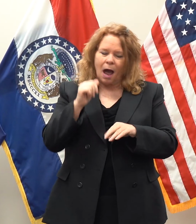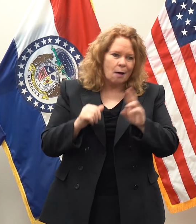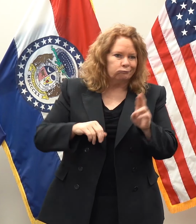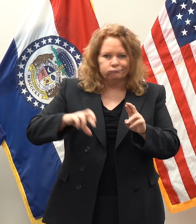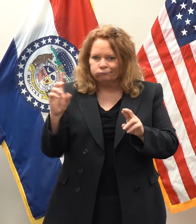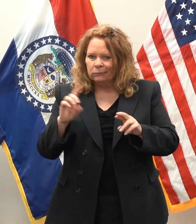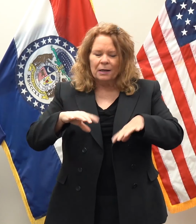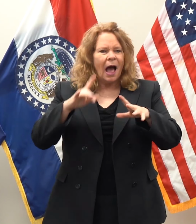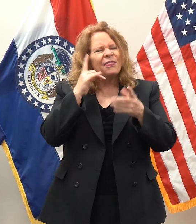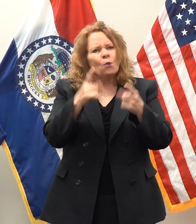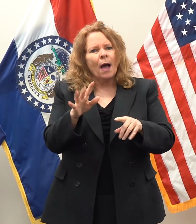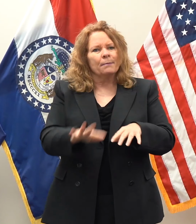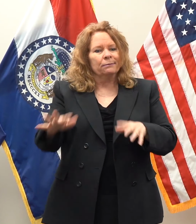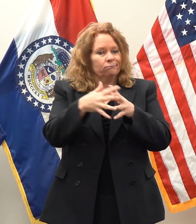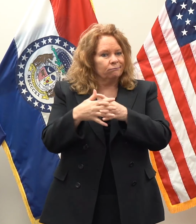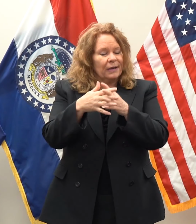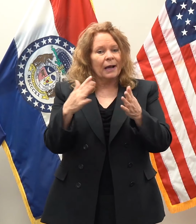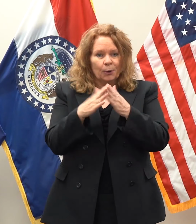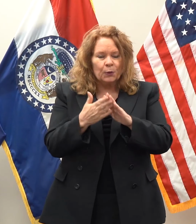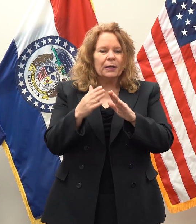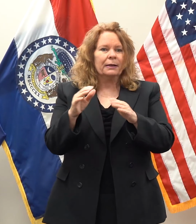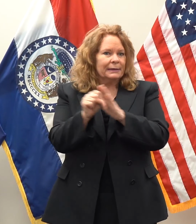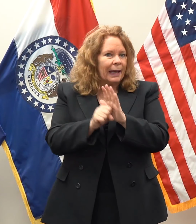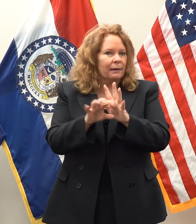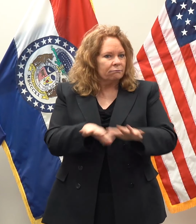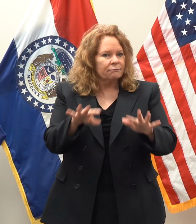country, and nonpartisan elections in our community. I mean,